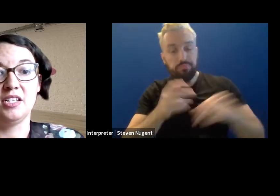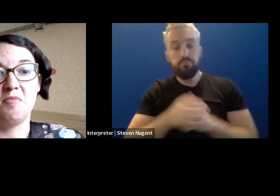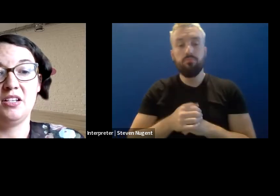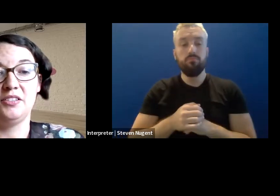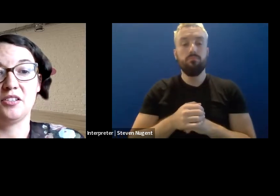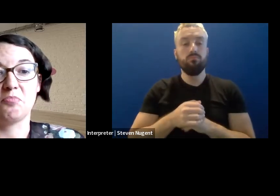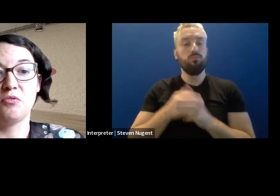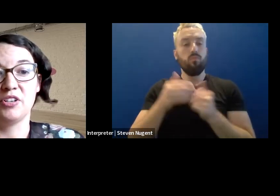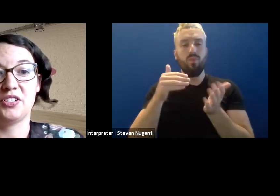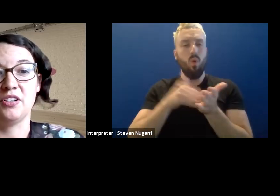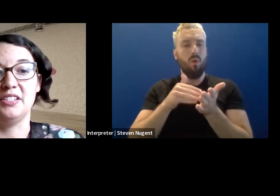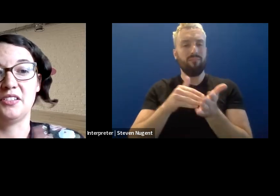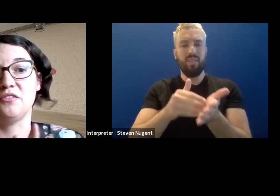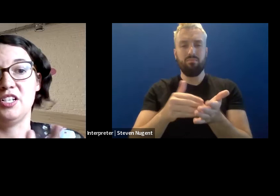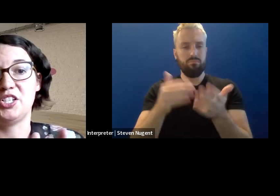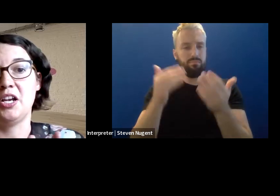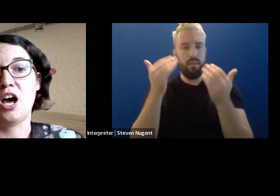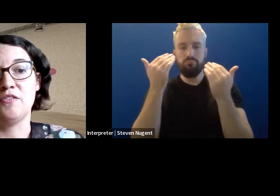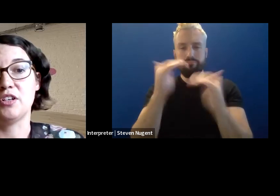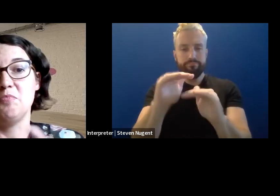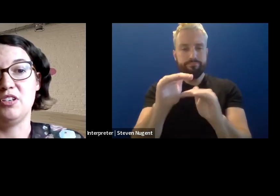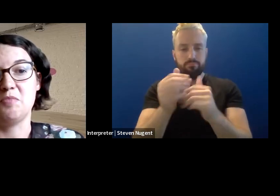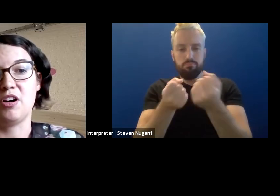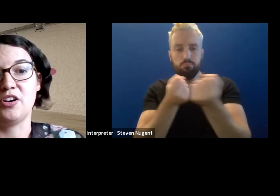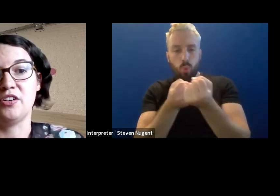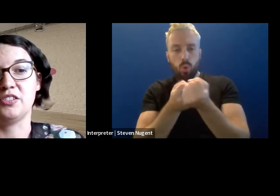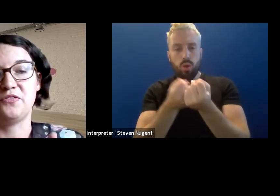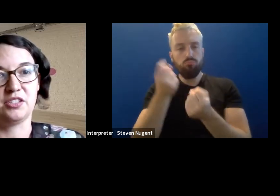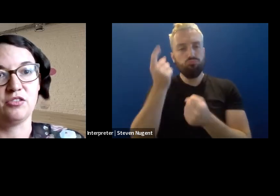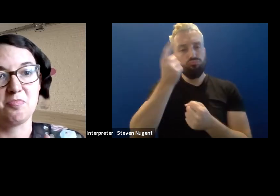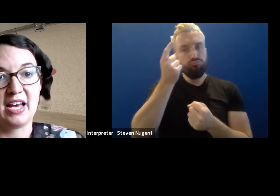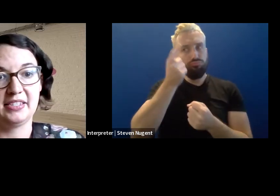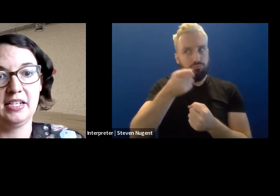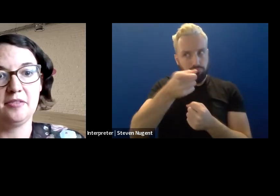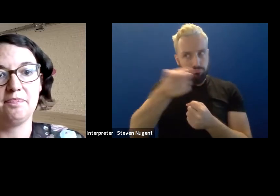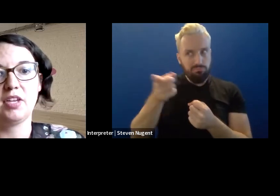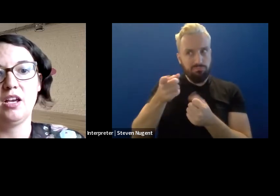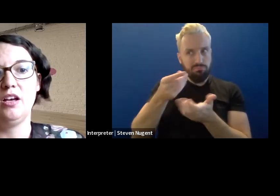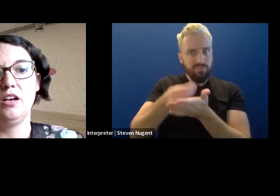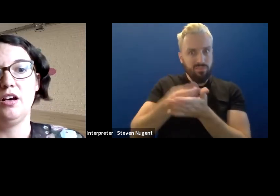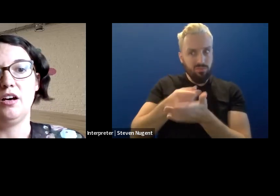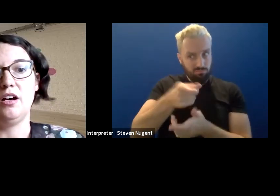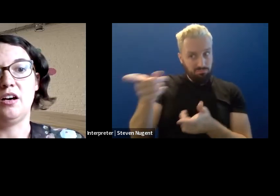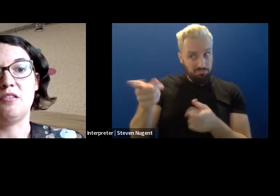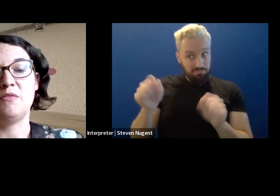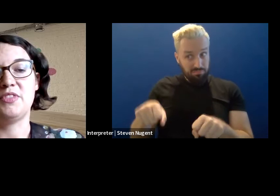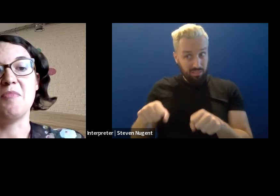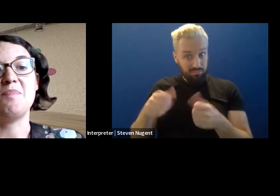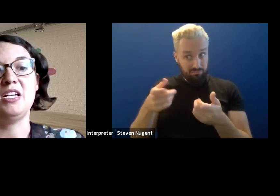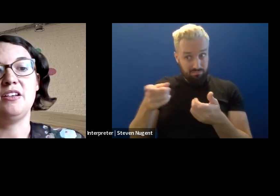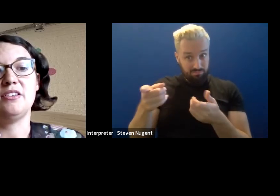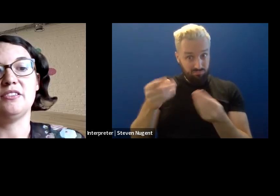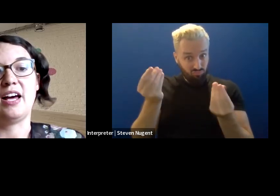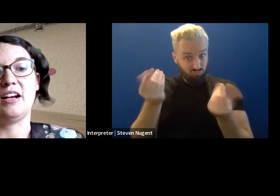there's limited support or consideration of the community partners' fiscal capacity. There